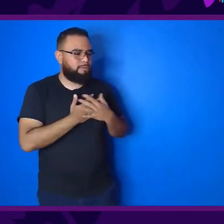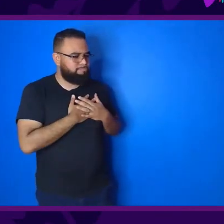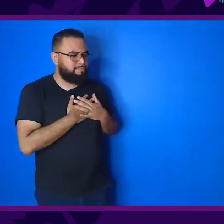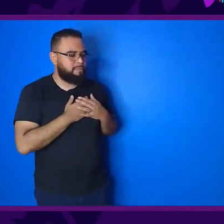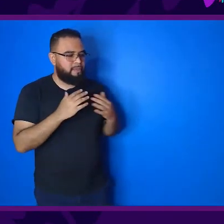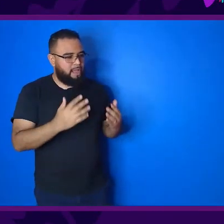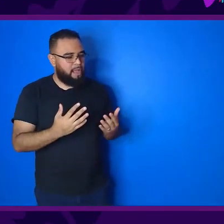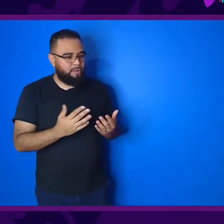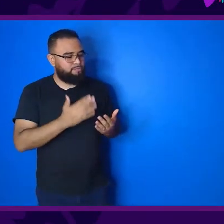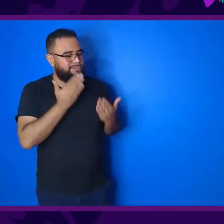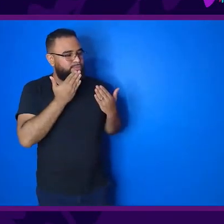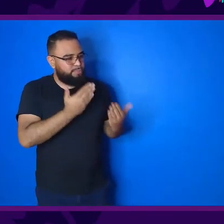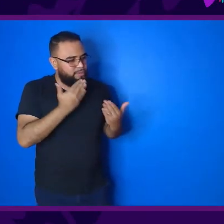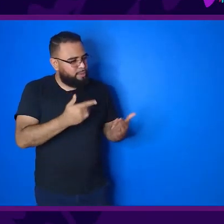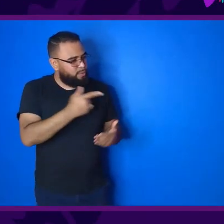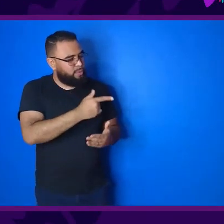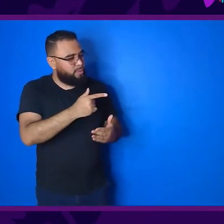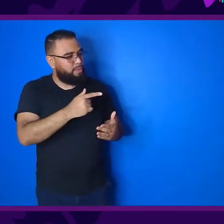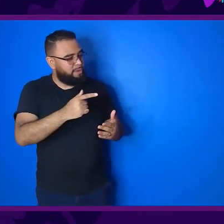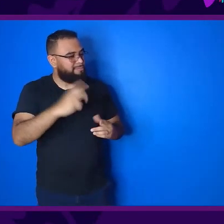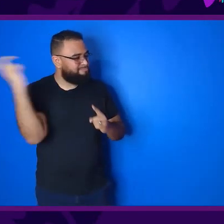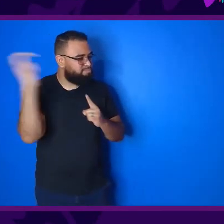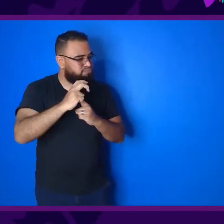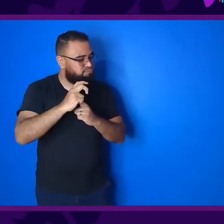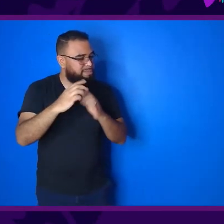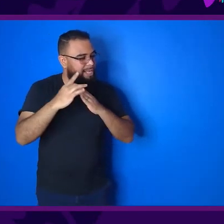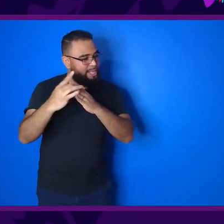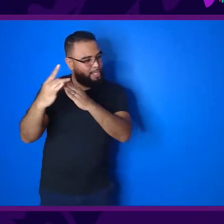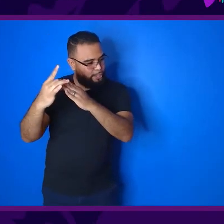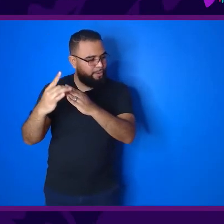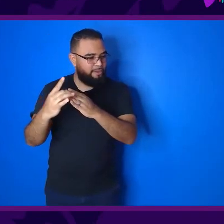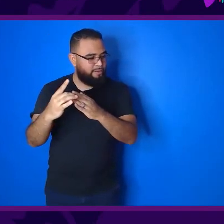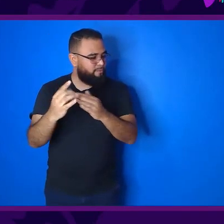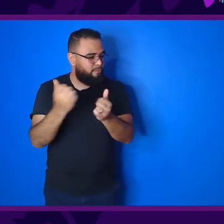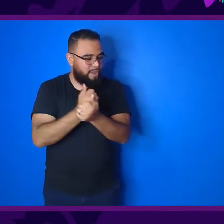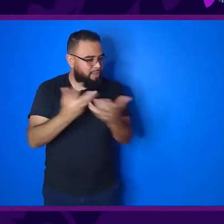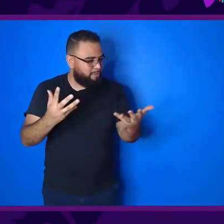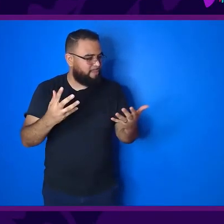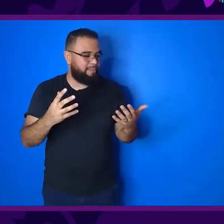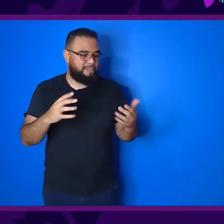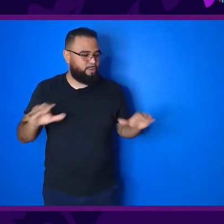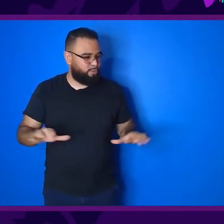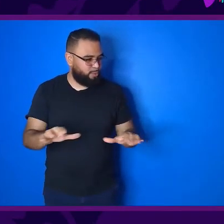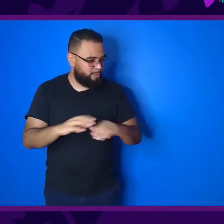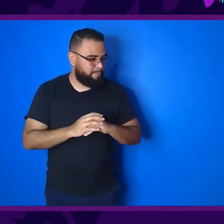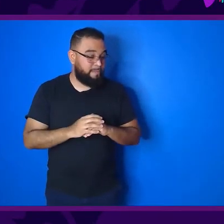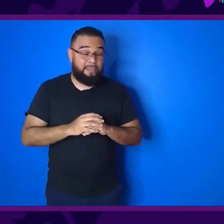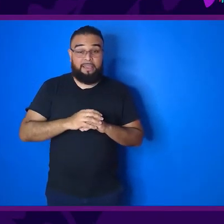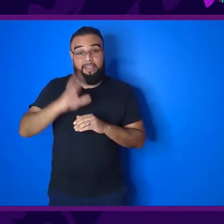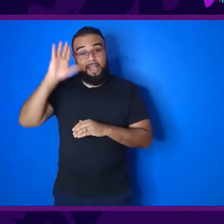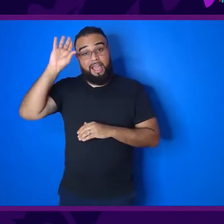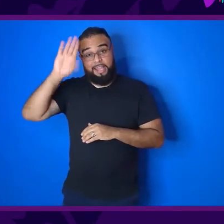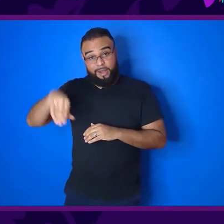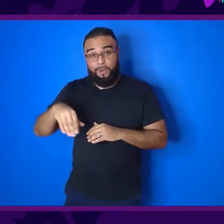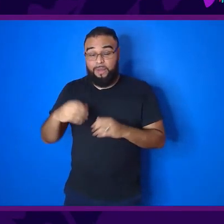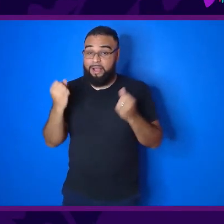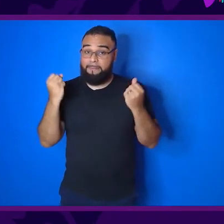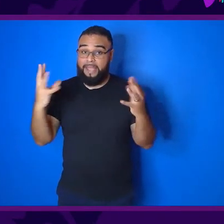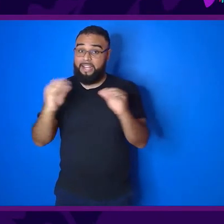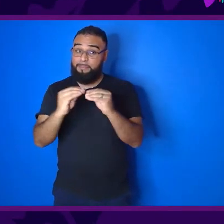incredible leader in everything that you do. And I know we're going to have many more arrests in the future. I hope